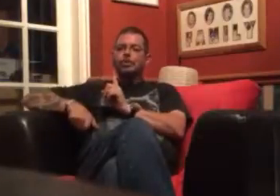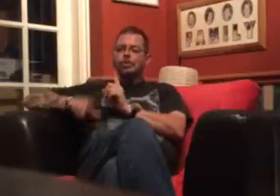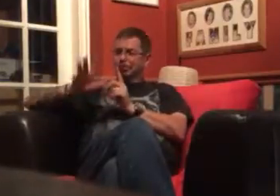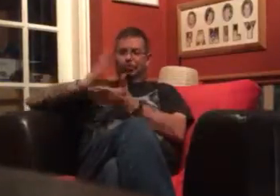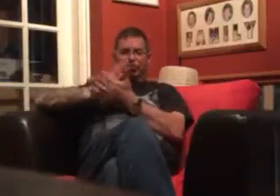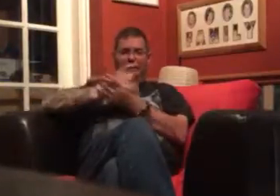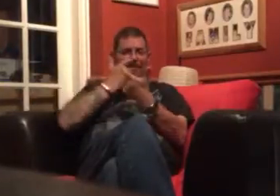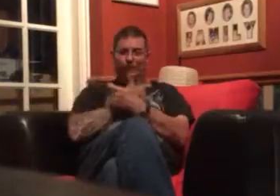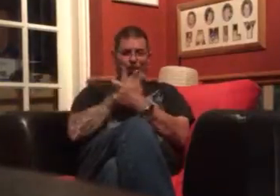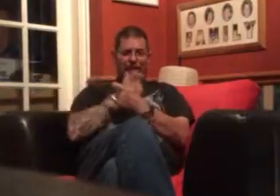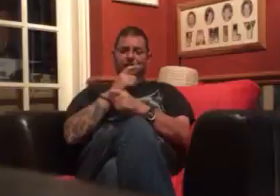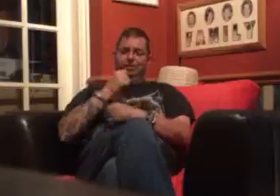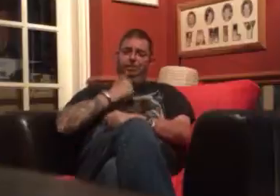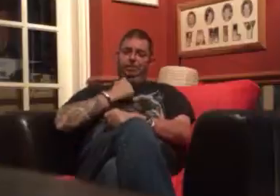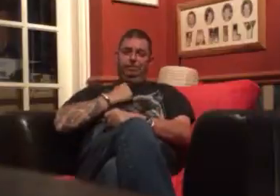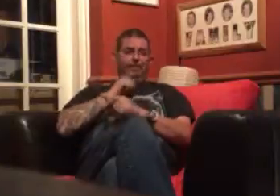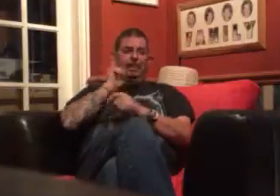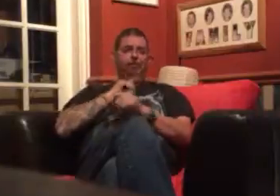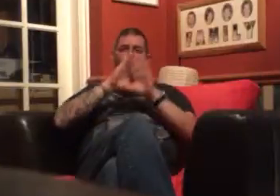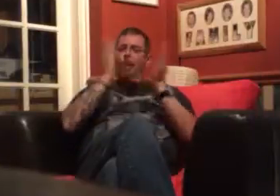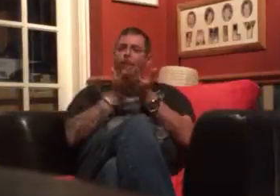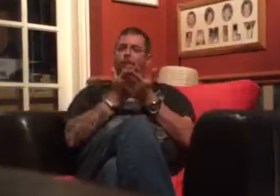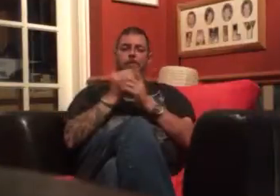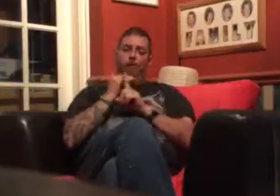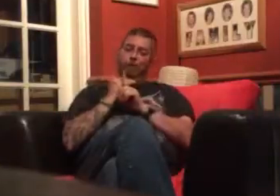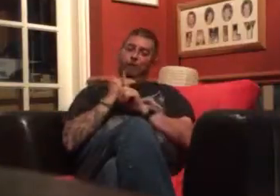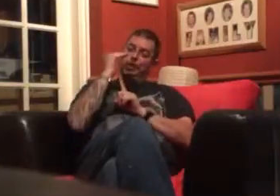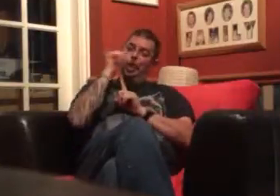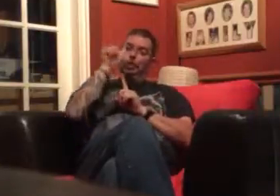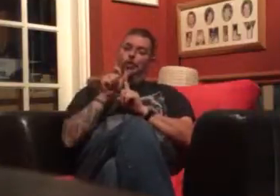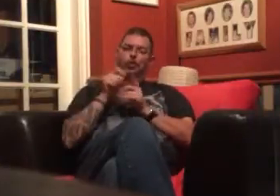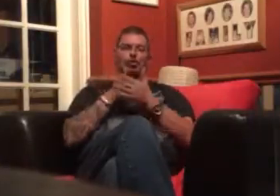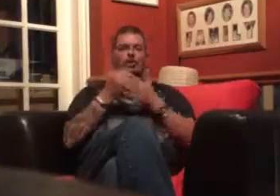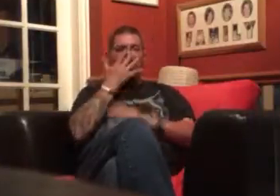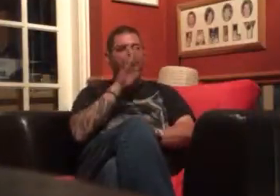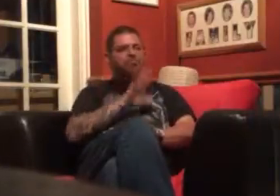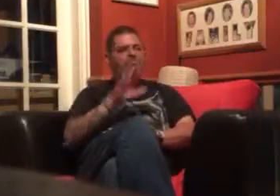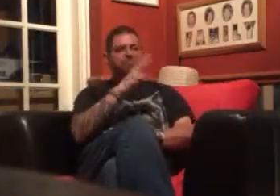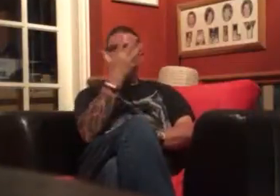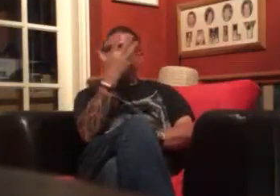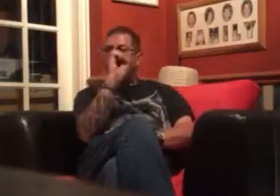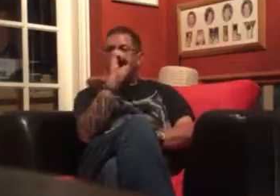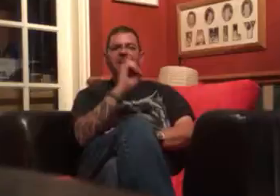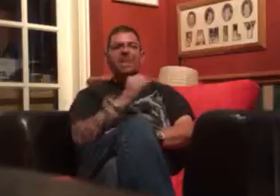normally focused on mature students. Really, it's quite funny. Here in the hearing world, a mature student would be around